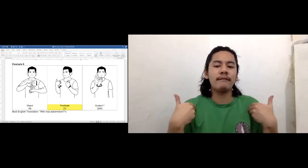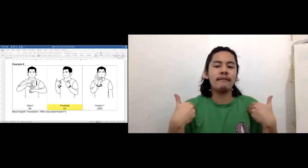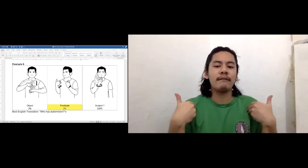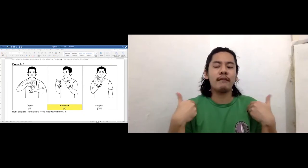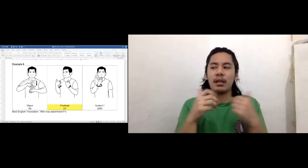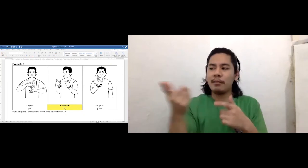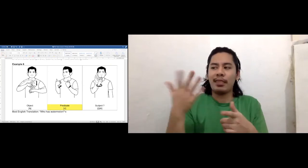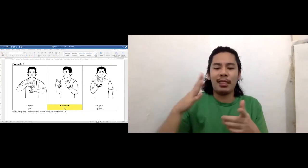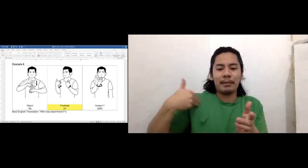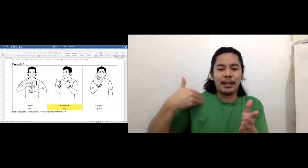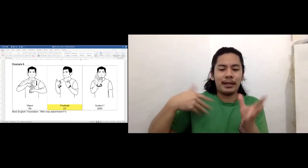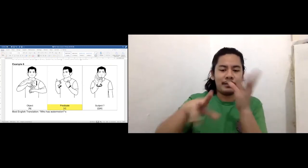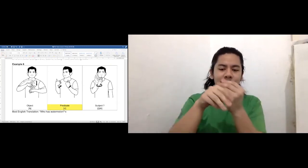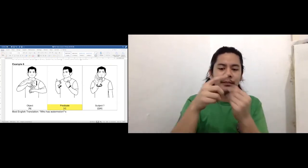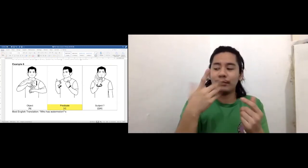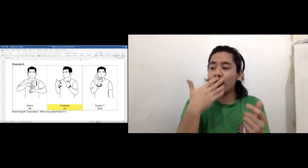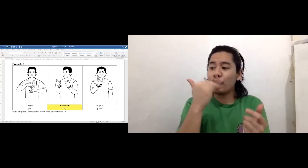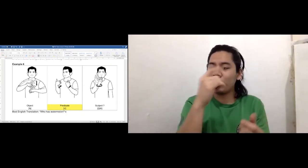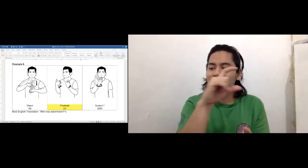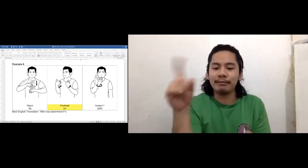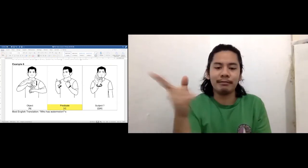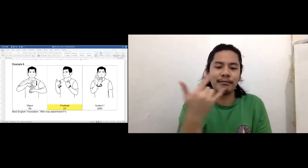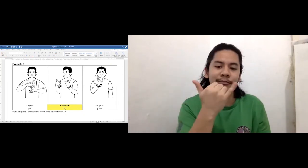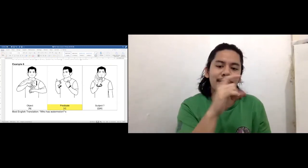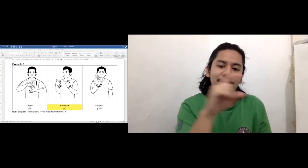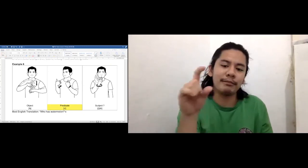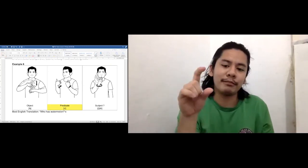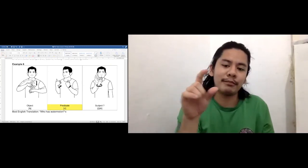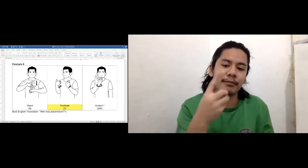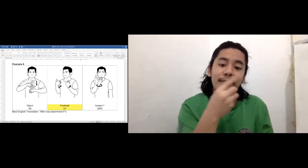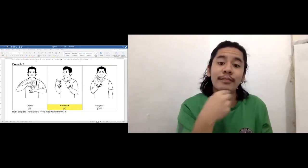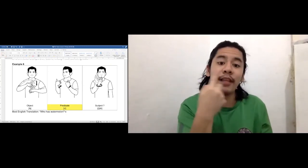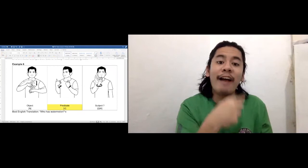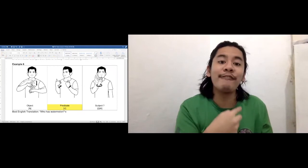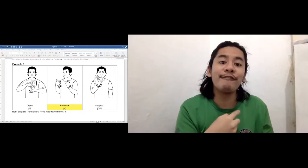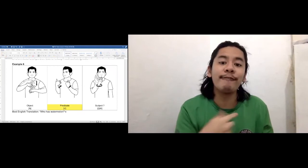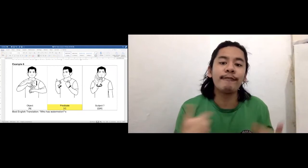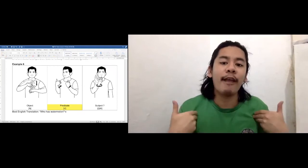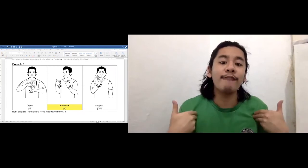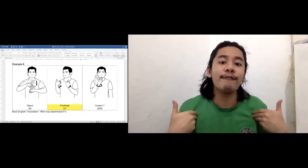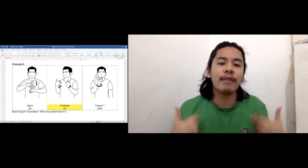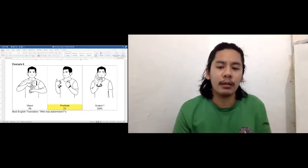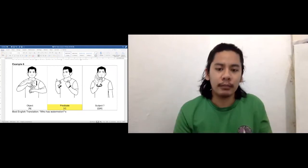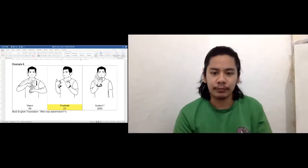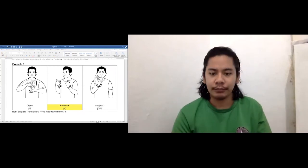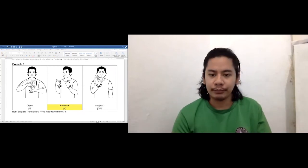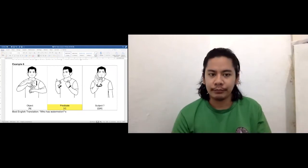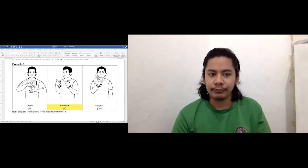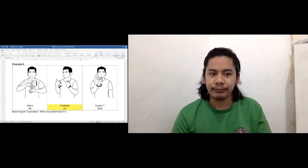So I put that yellow highlight for us to Okay. talk about it